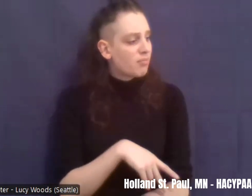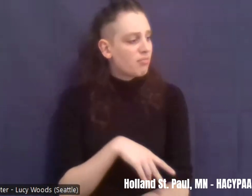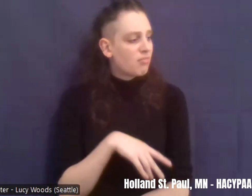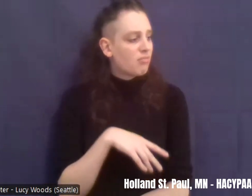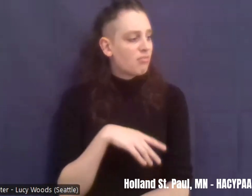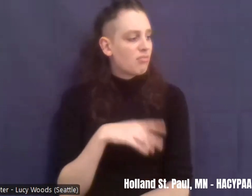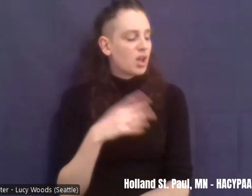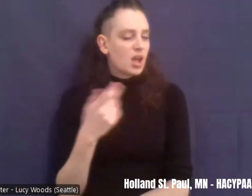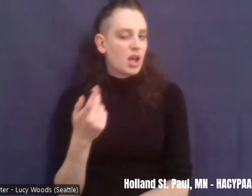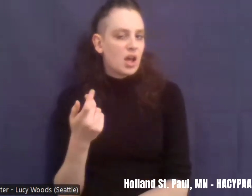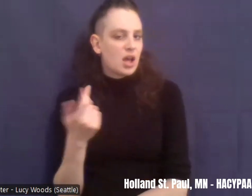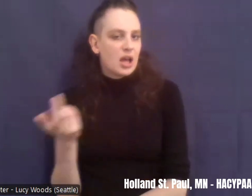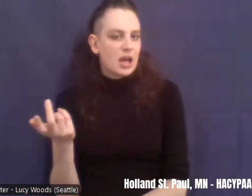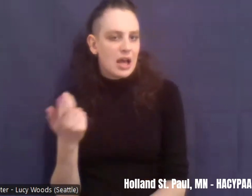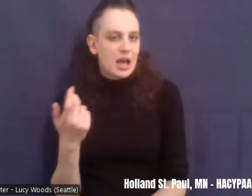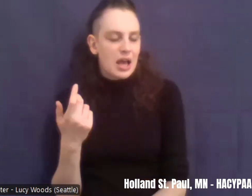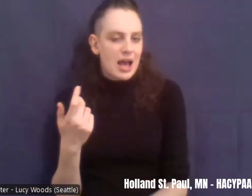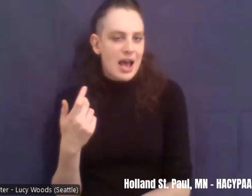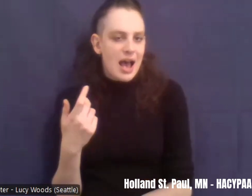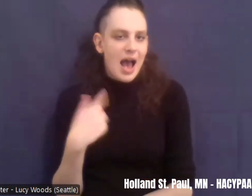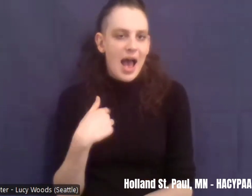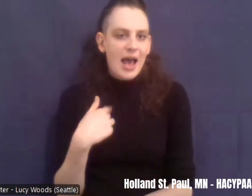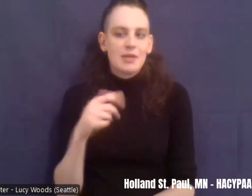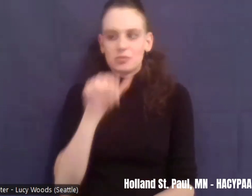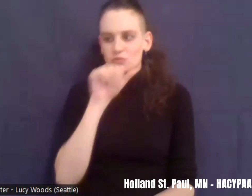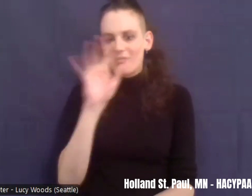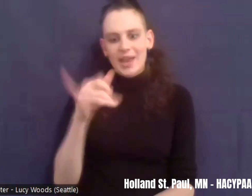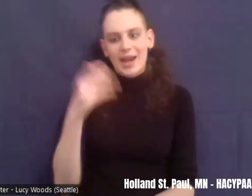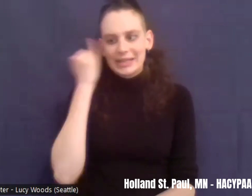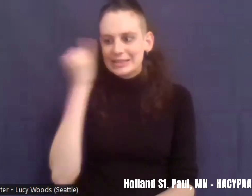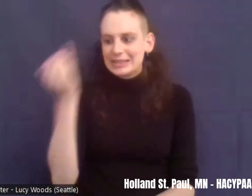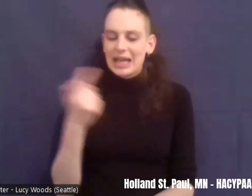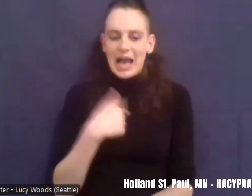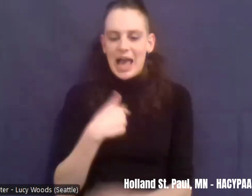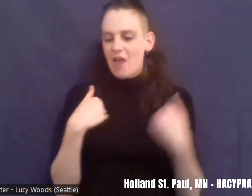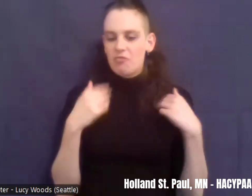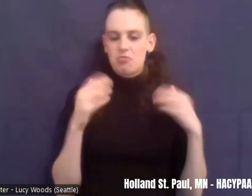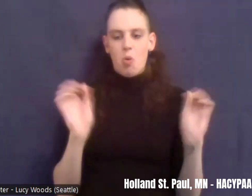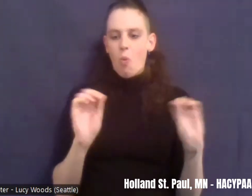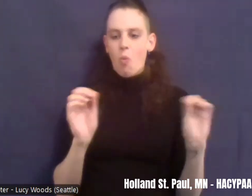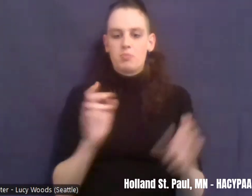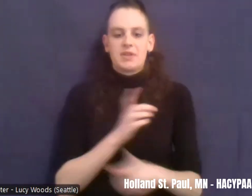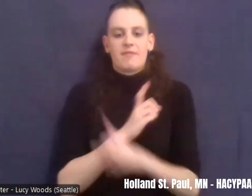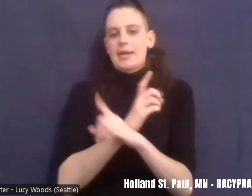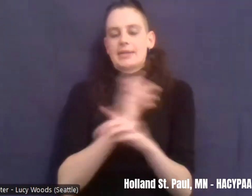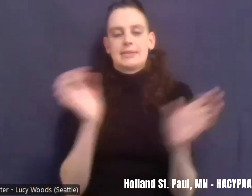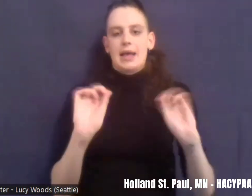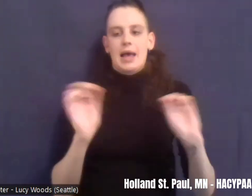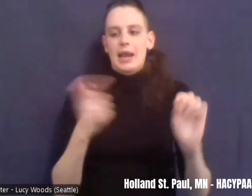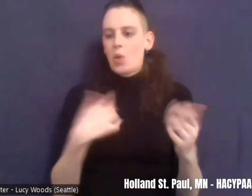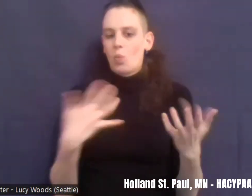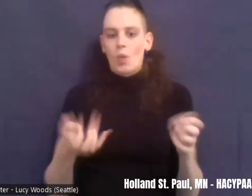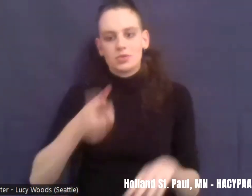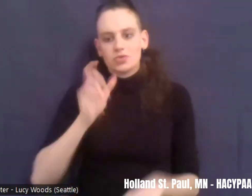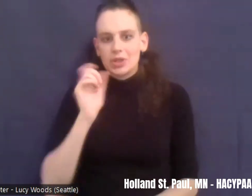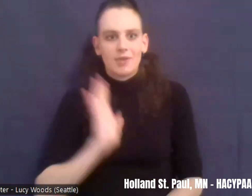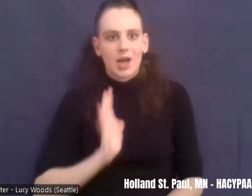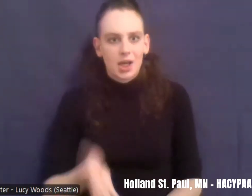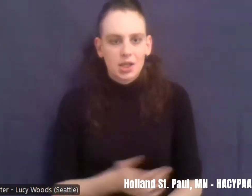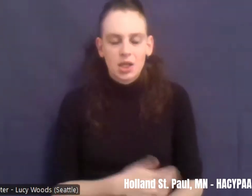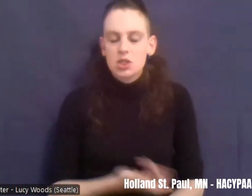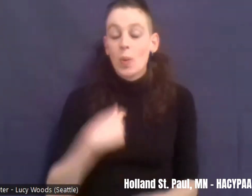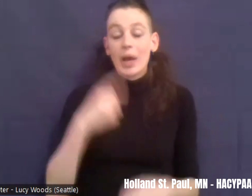and crying to In Her Shoes. I'm about that. So I like decided I wanted to like try something